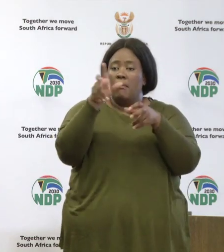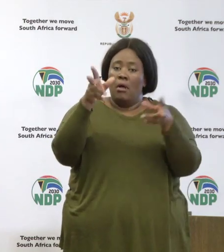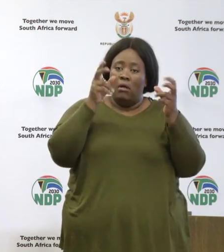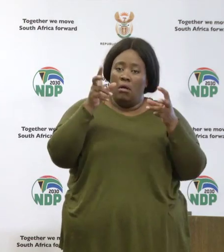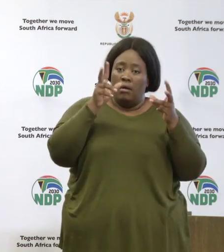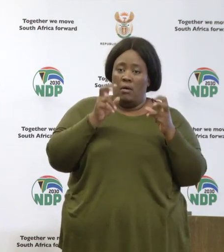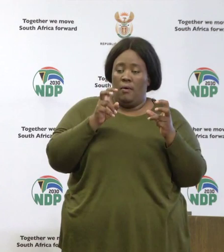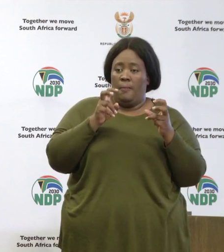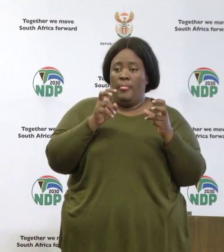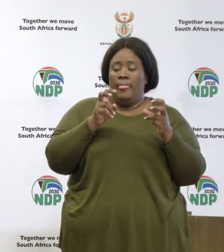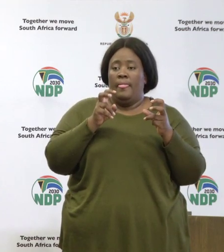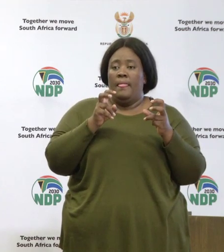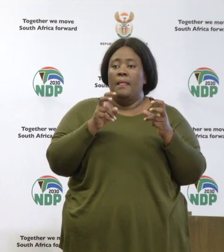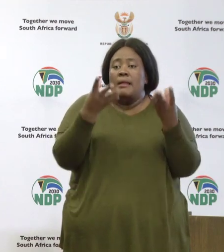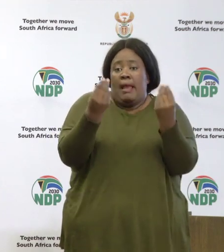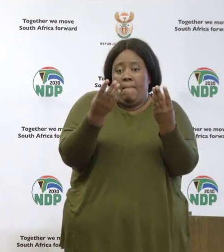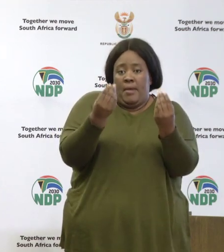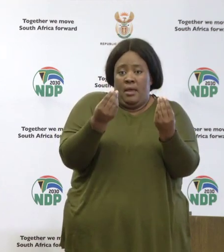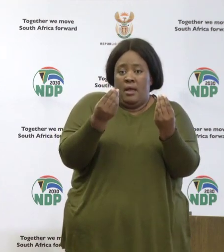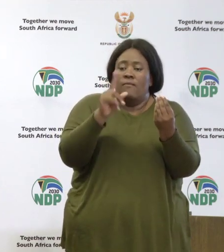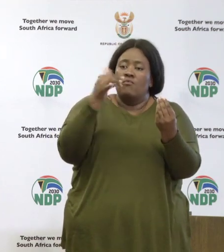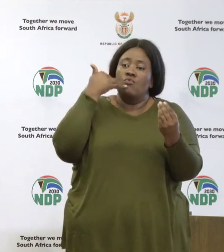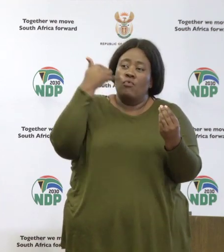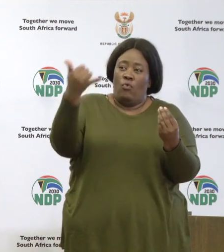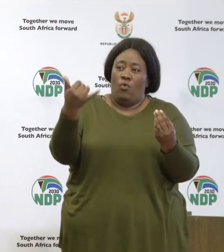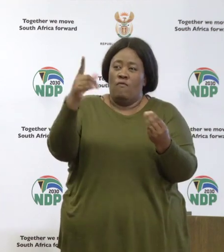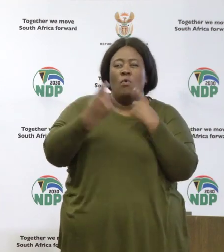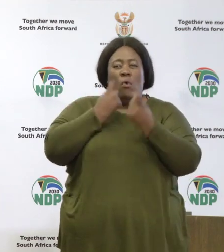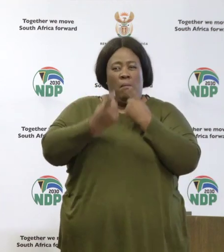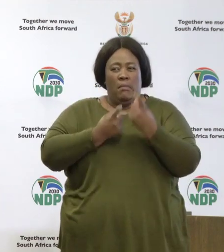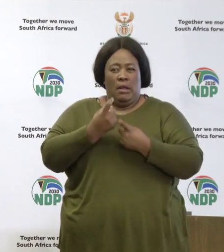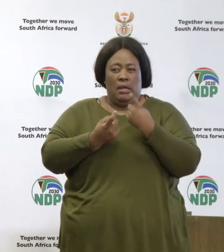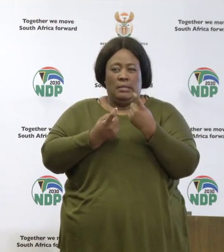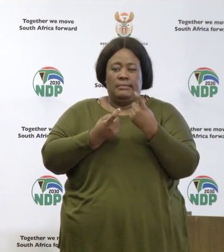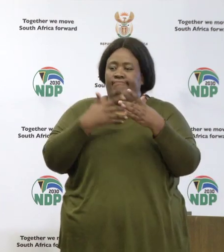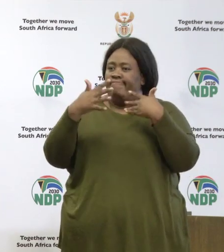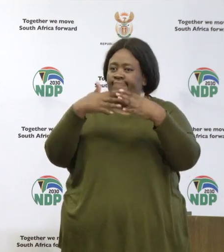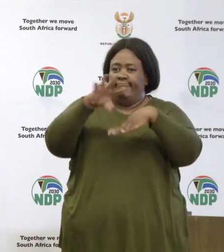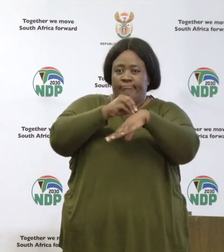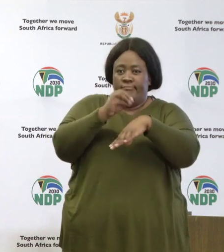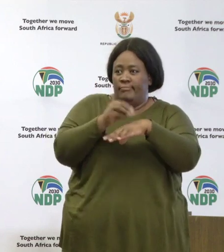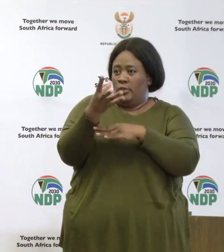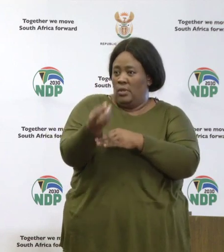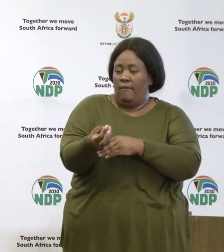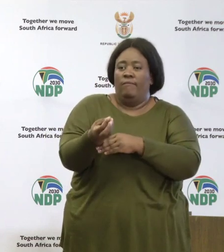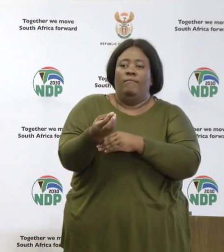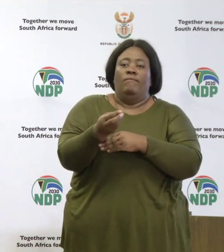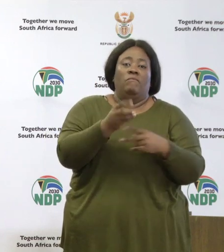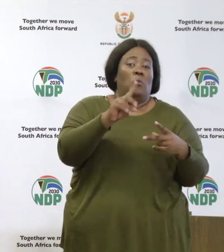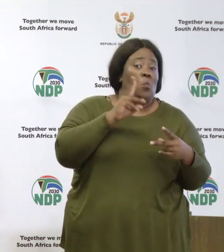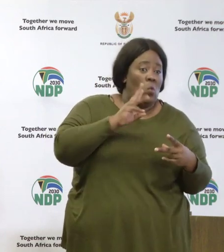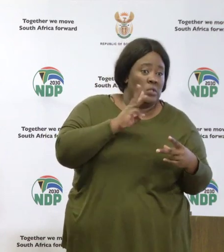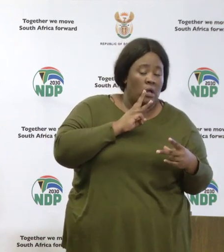that you would be calling to lodge any complaint about any problem that you have with regard to